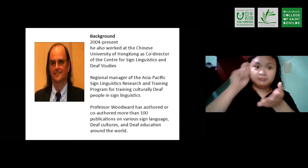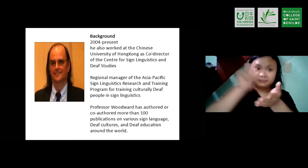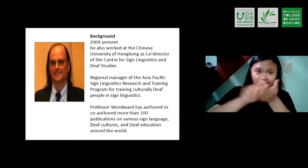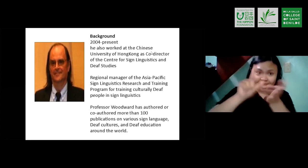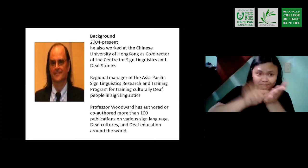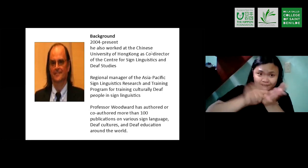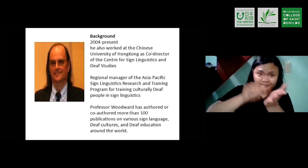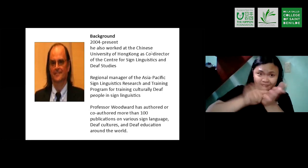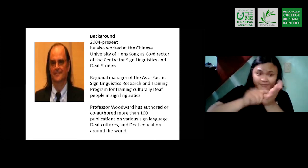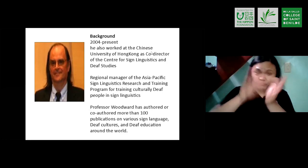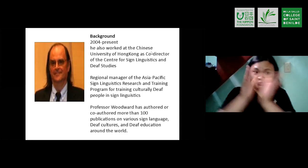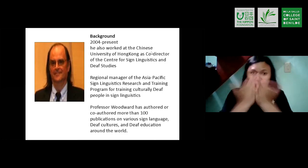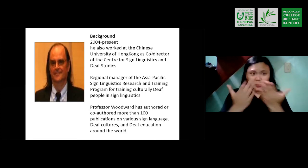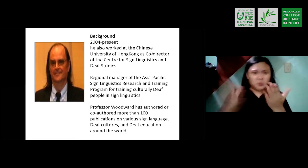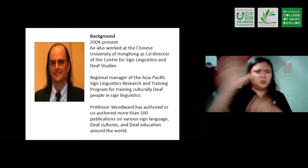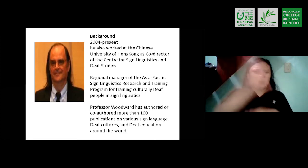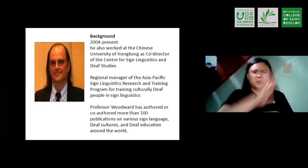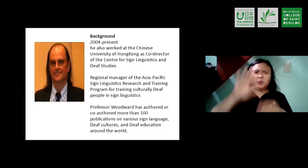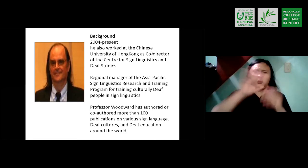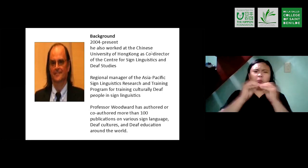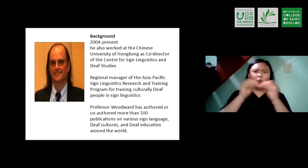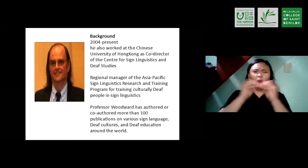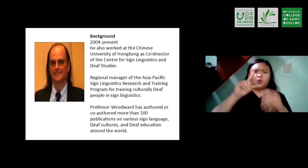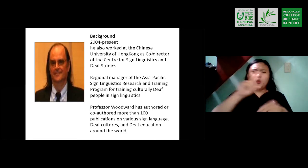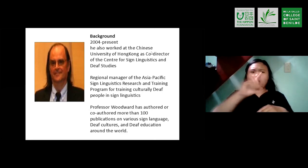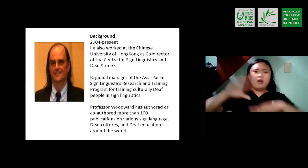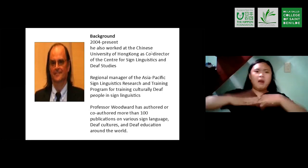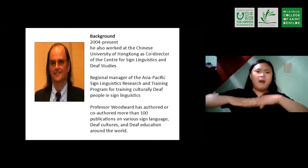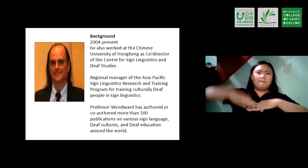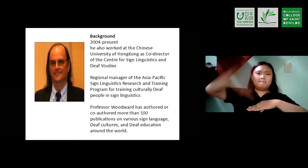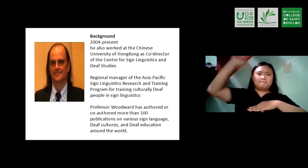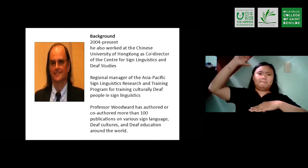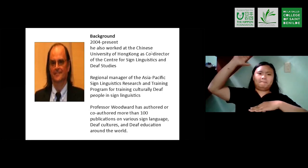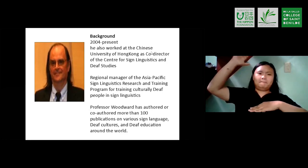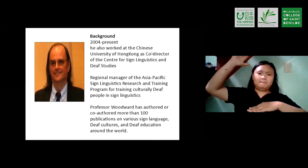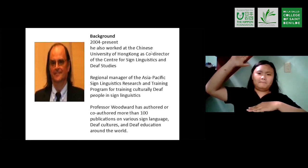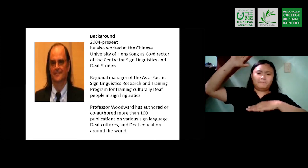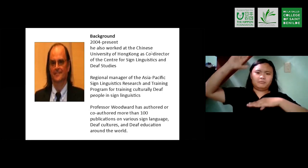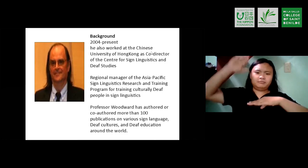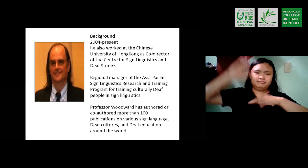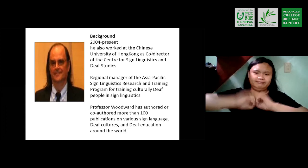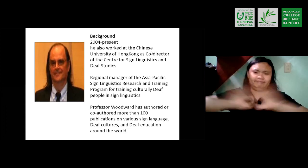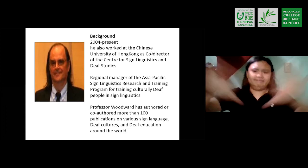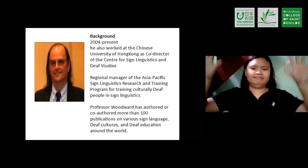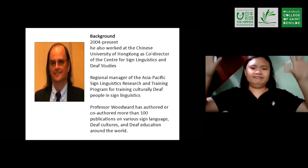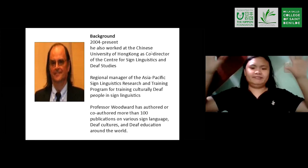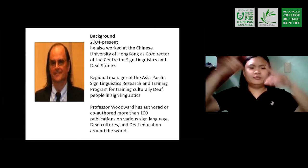Now, Dr. Woody has printed a lot of books